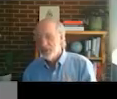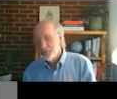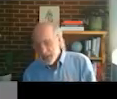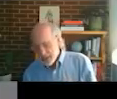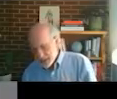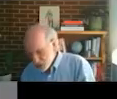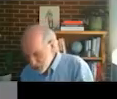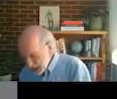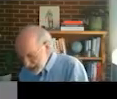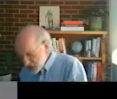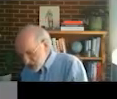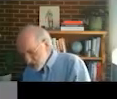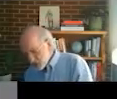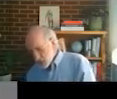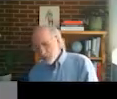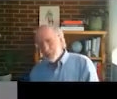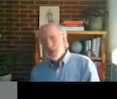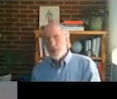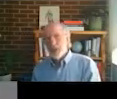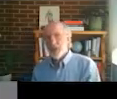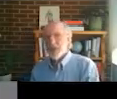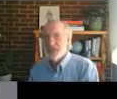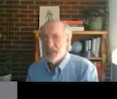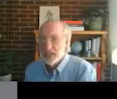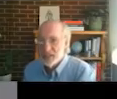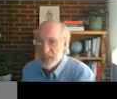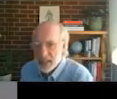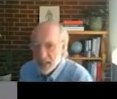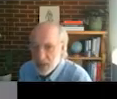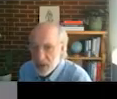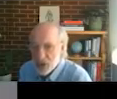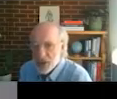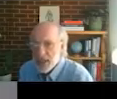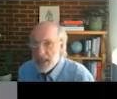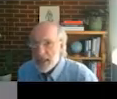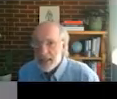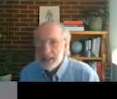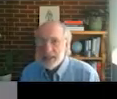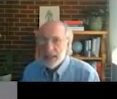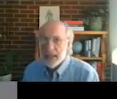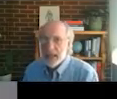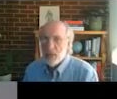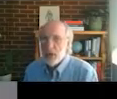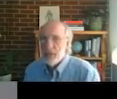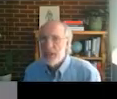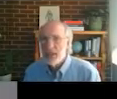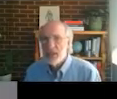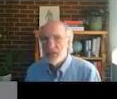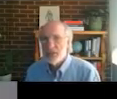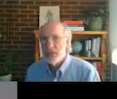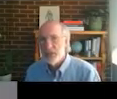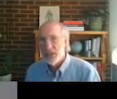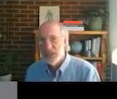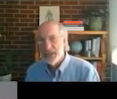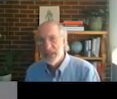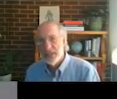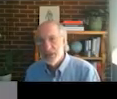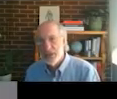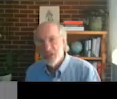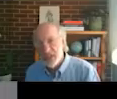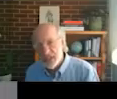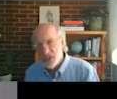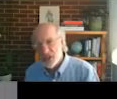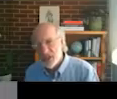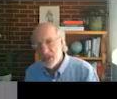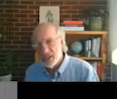important. This relates to a problem I've often seen in sign language. And I want to be clear here, because I'm not saying